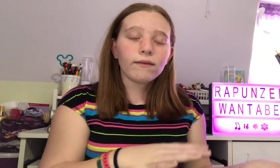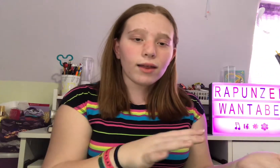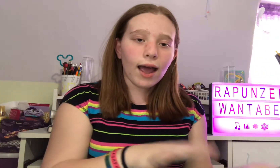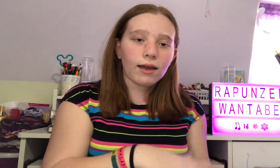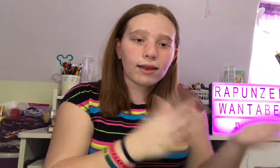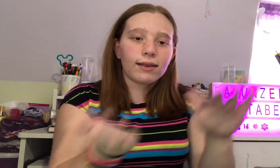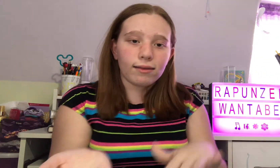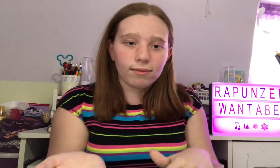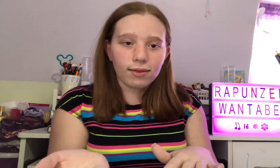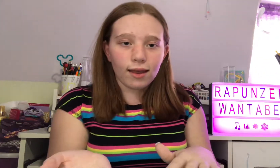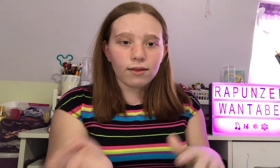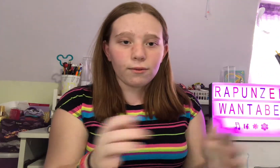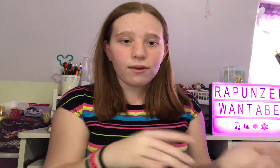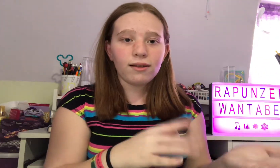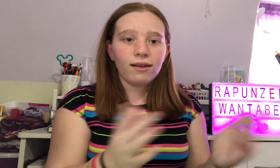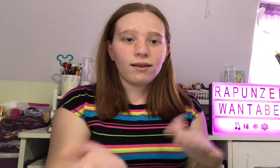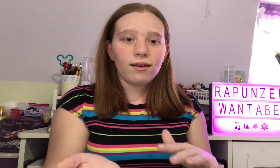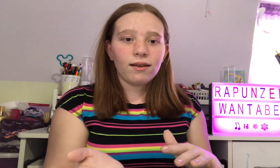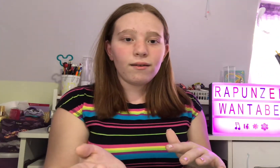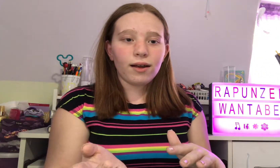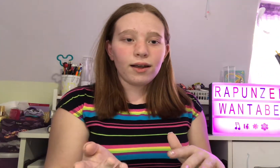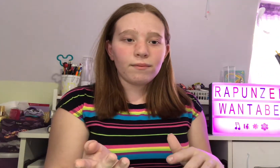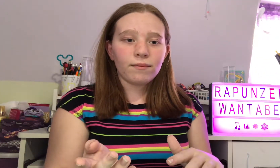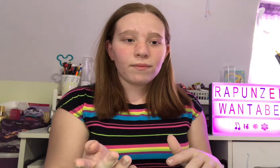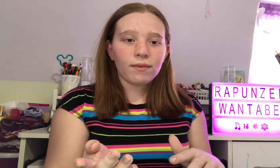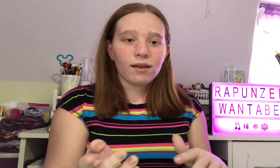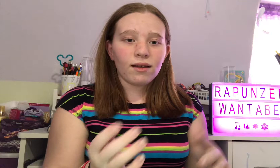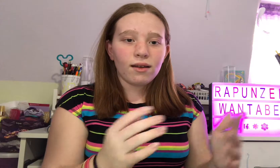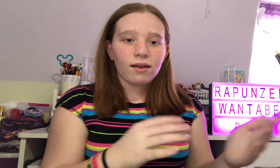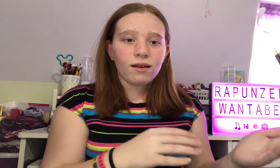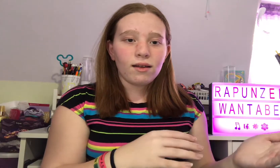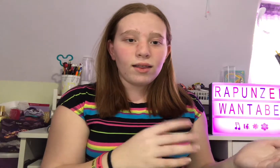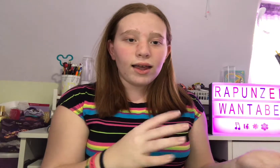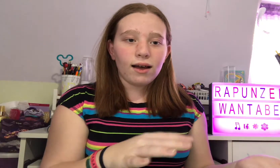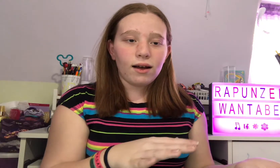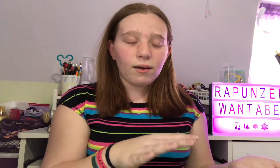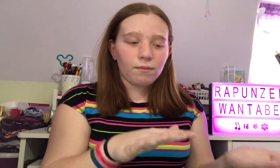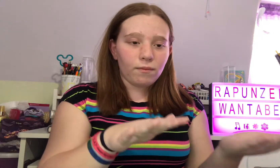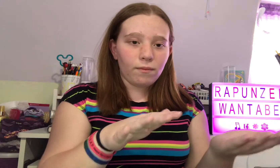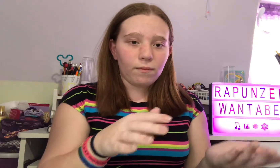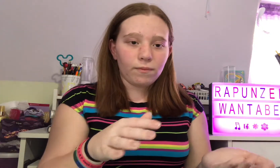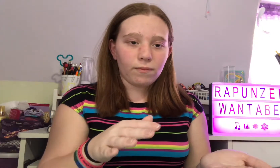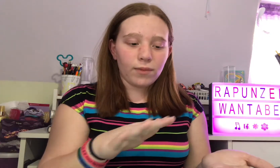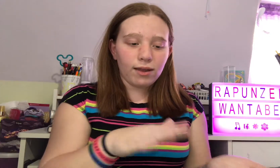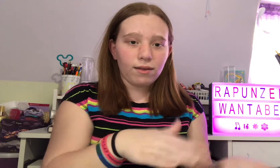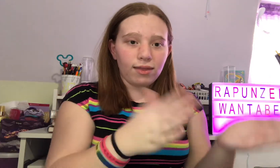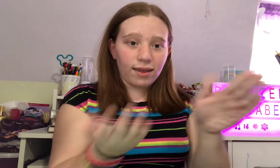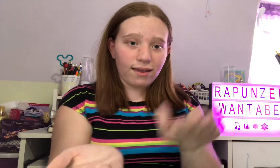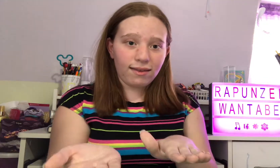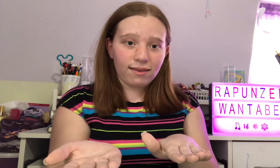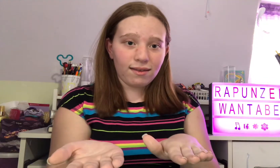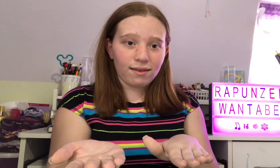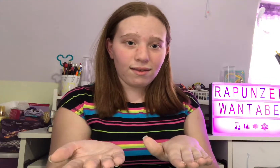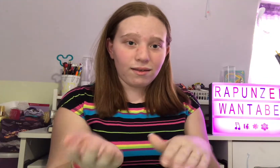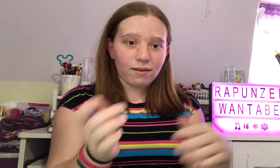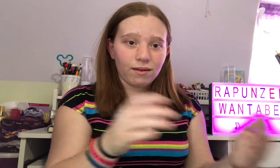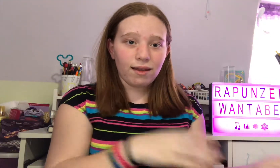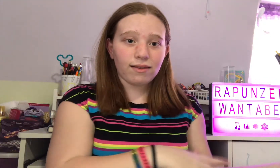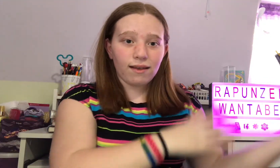Kind of like how you did the other one, right? Like, made it this. It's kind of